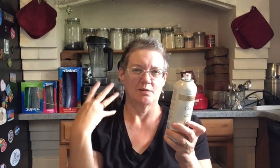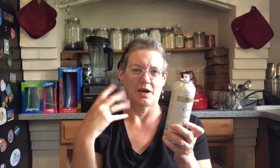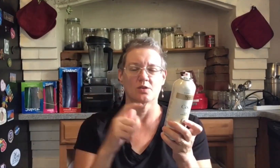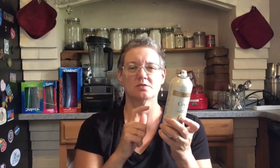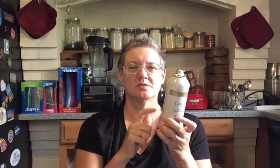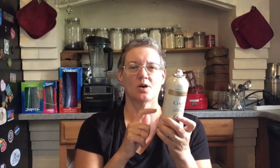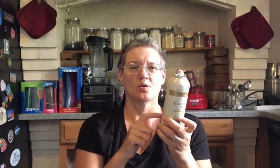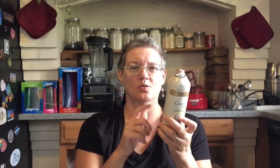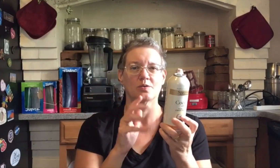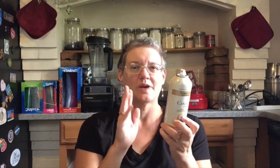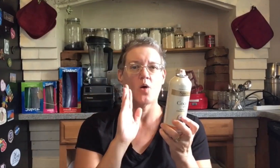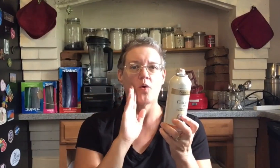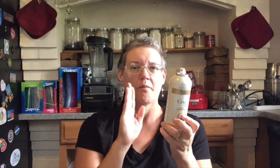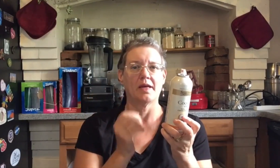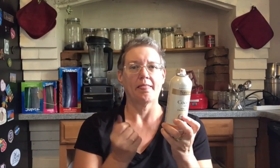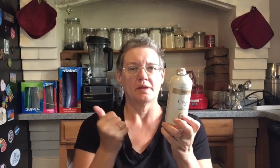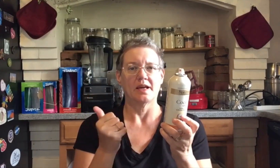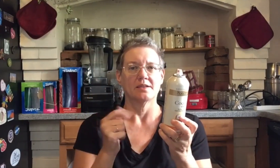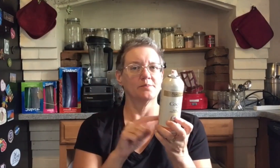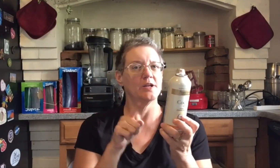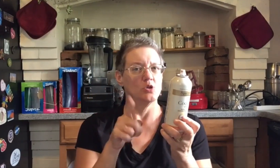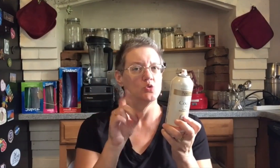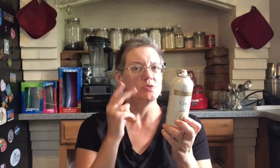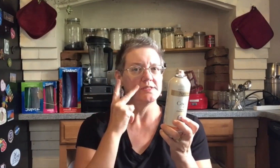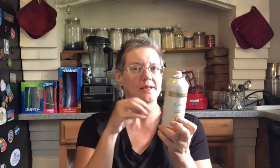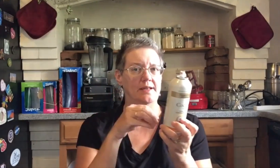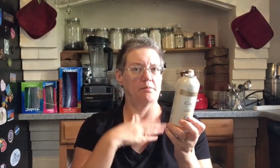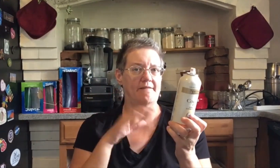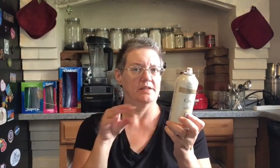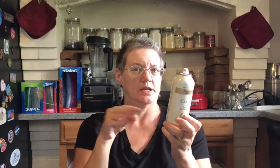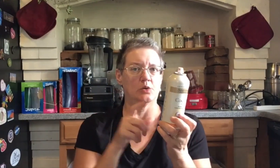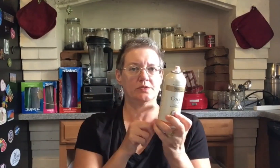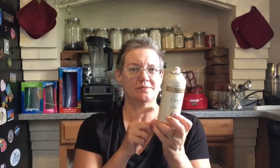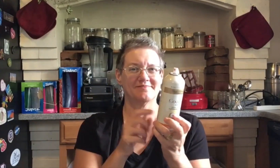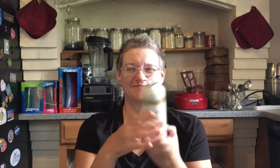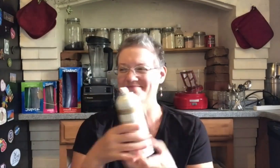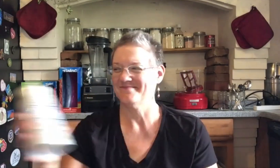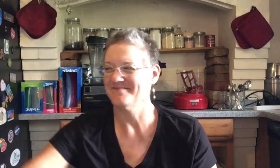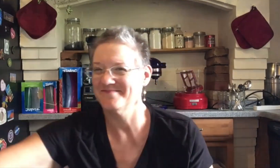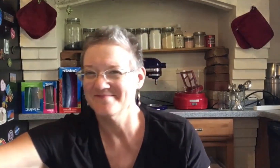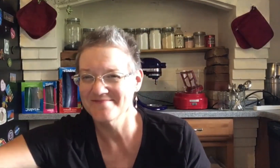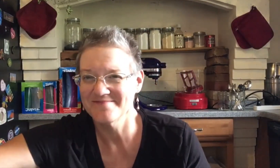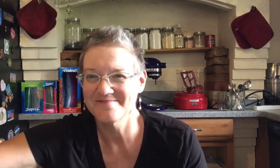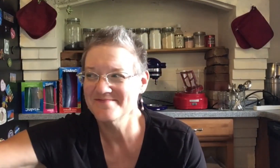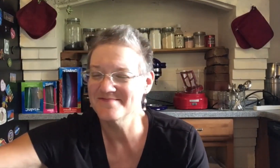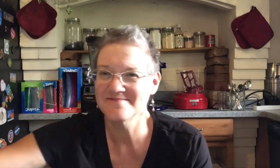So I'm not crazy about this one. I'm going to be eliminating it, but you will see it in my videos.